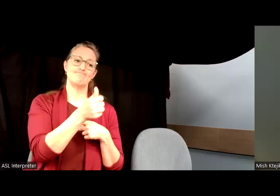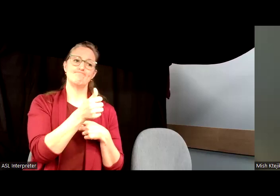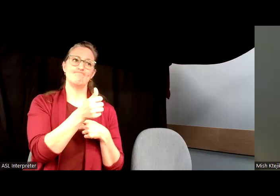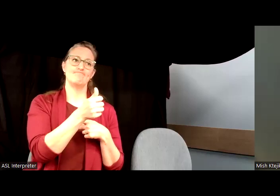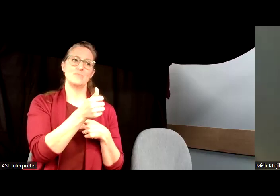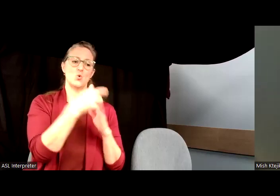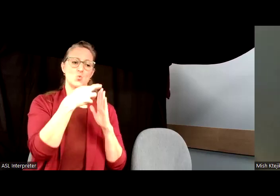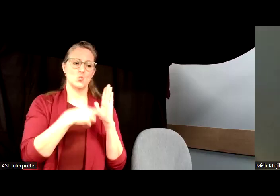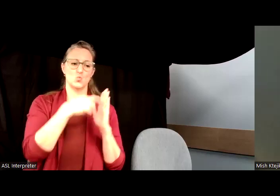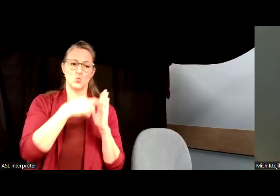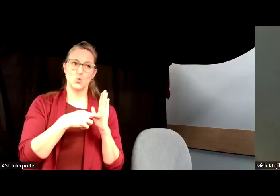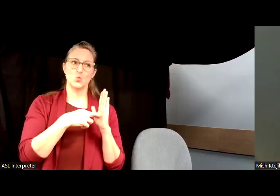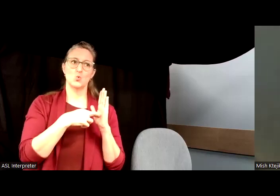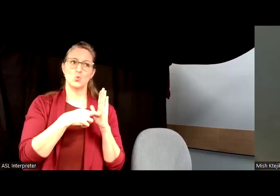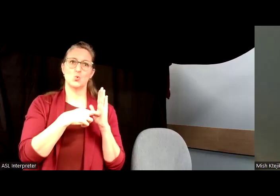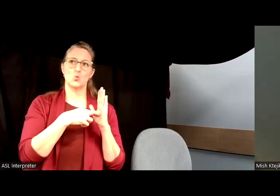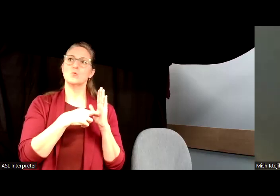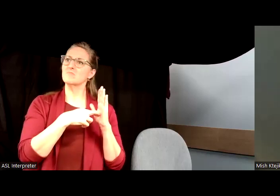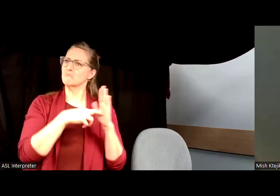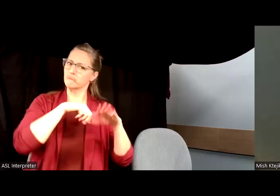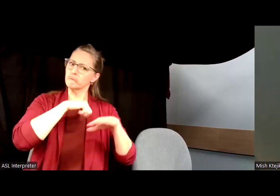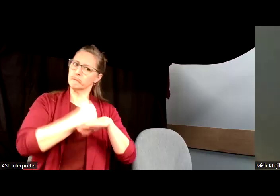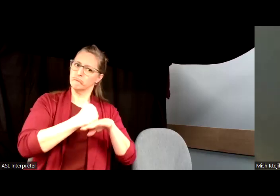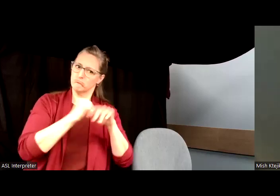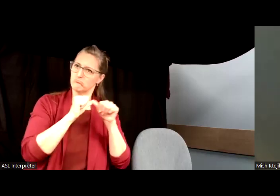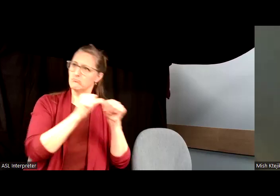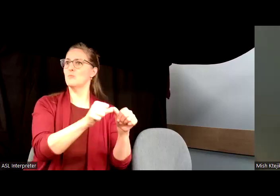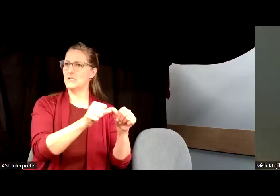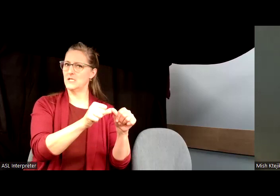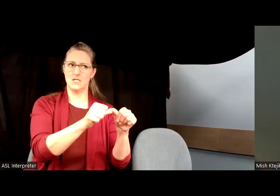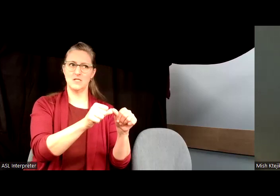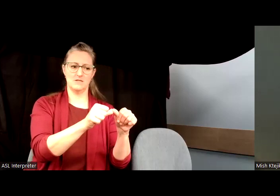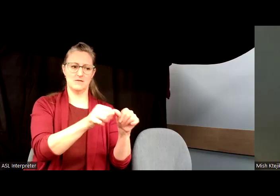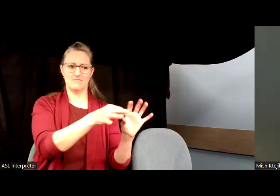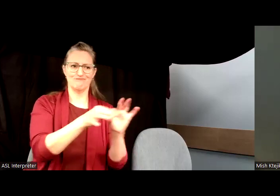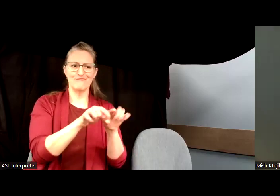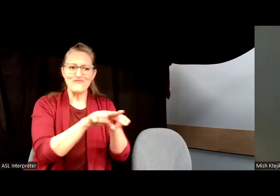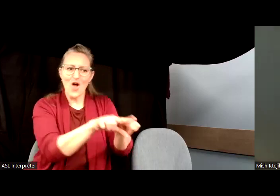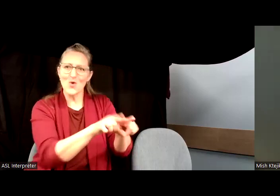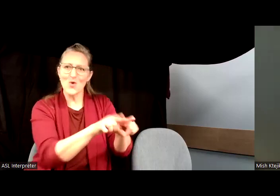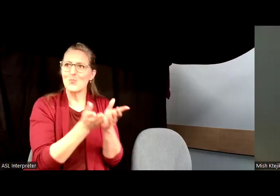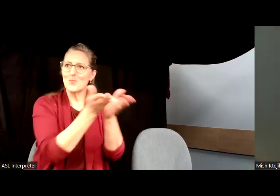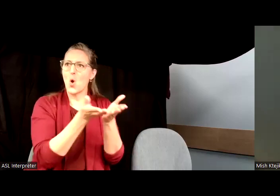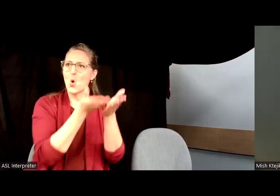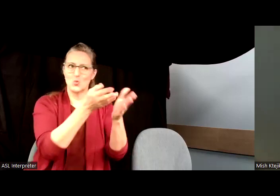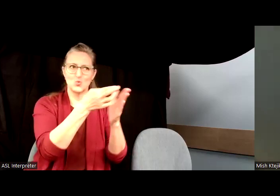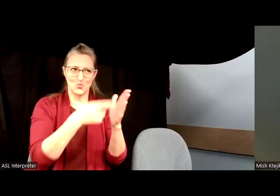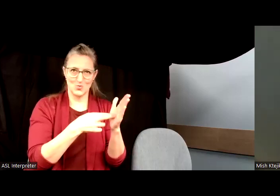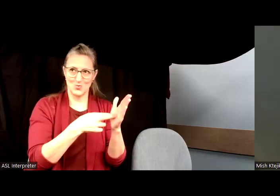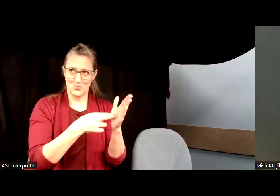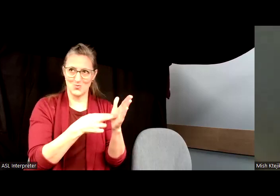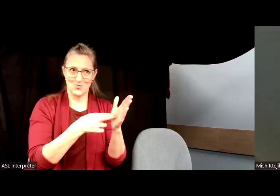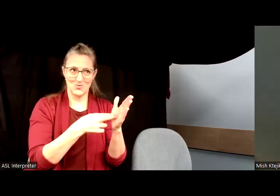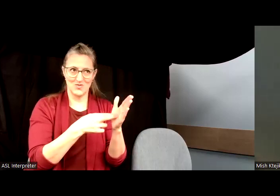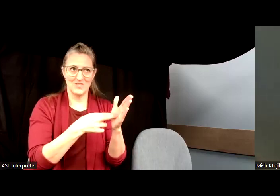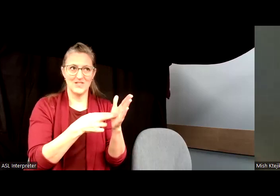rules set in place that are permanent and that are based on the proposed rules,